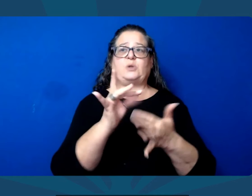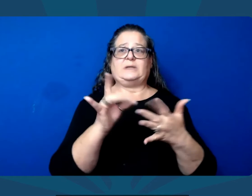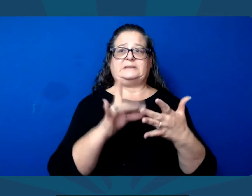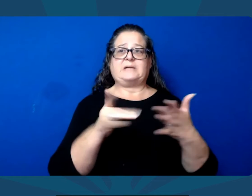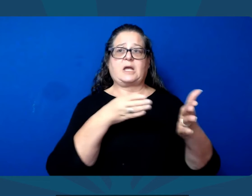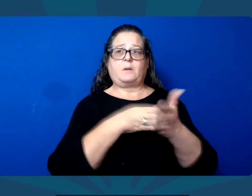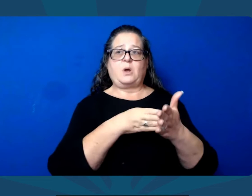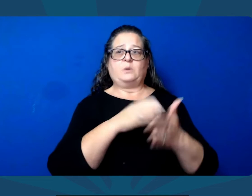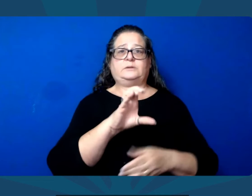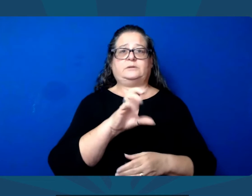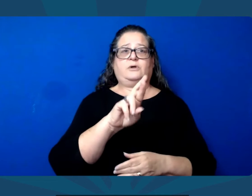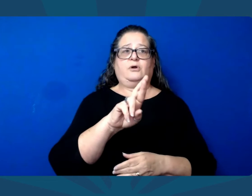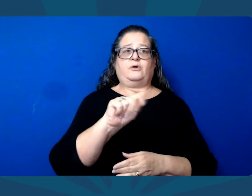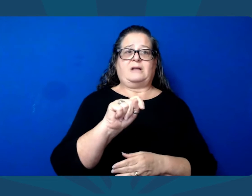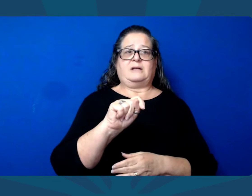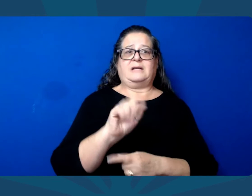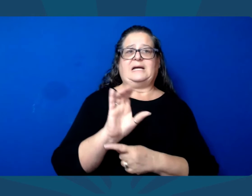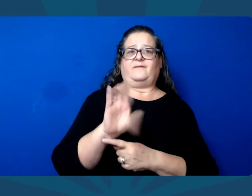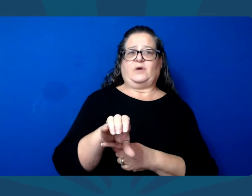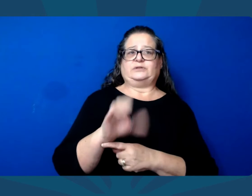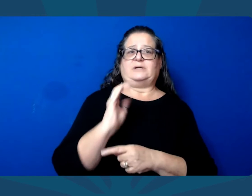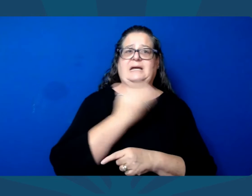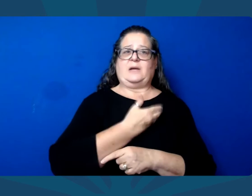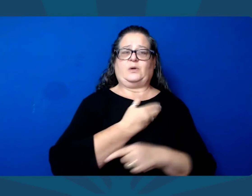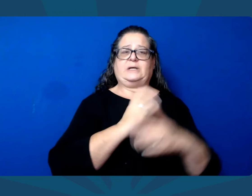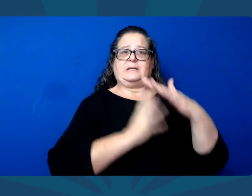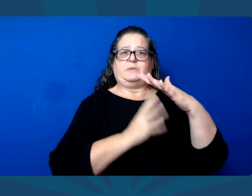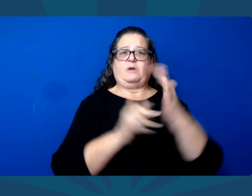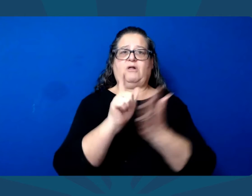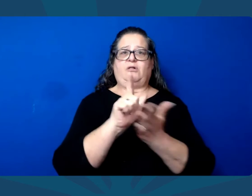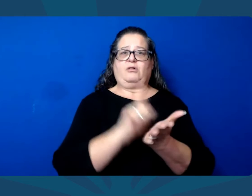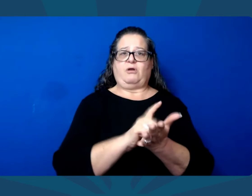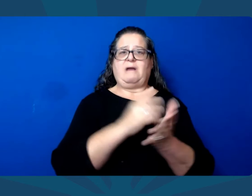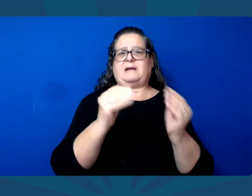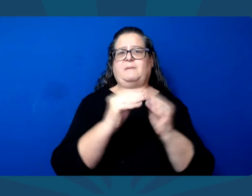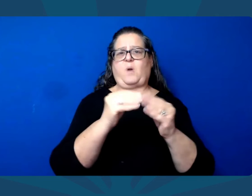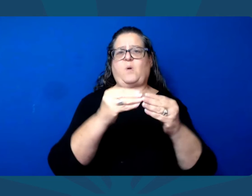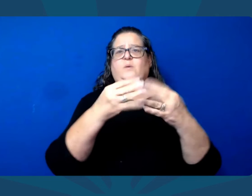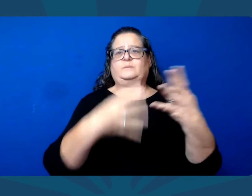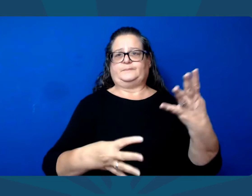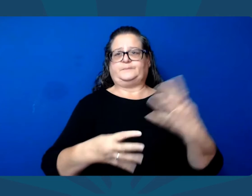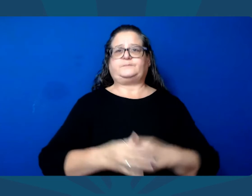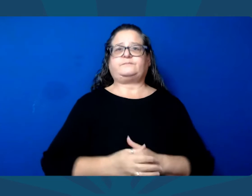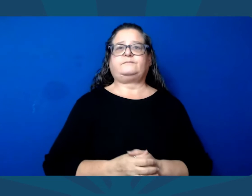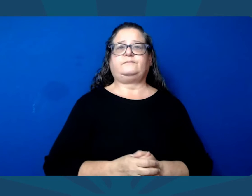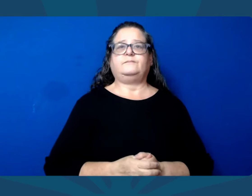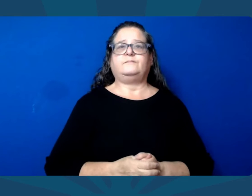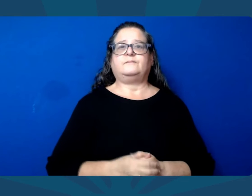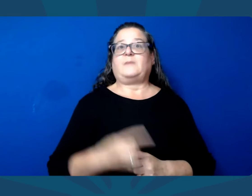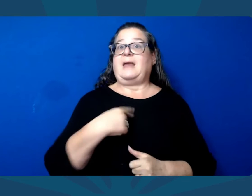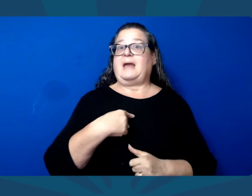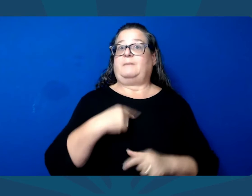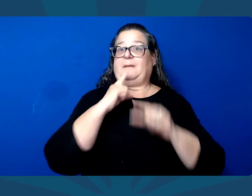and conservative principles like school choice, opposing CRT,